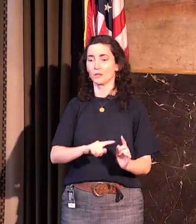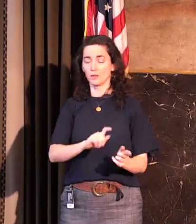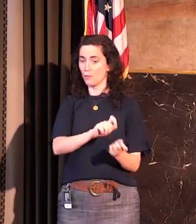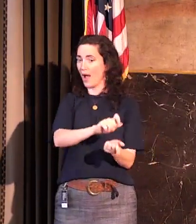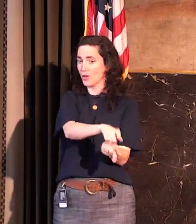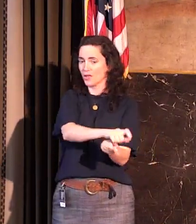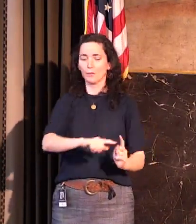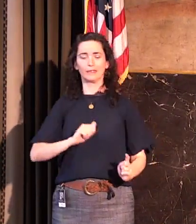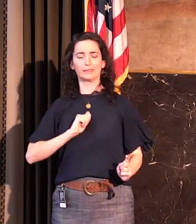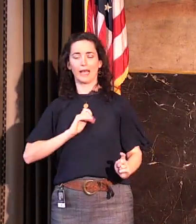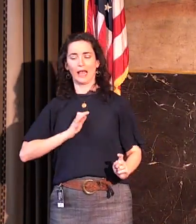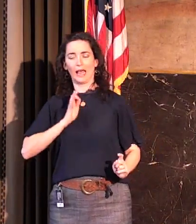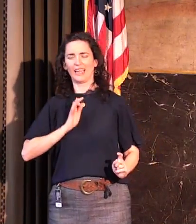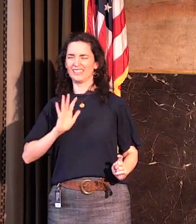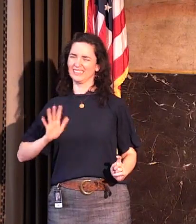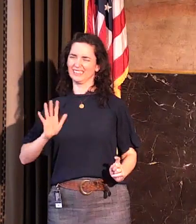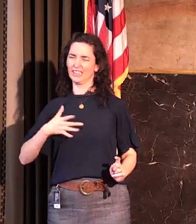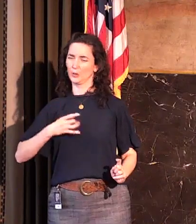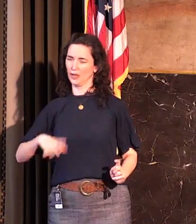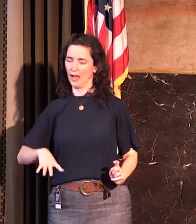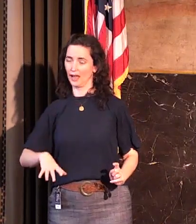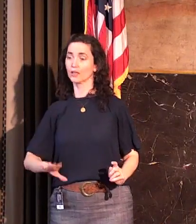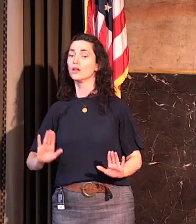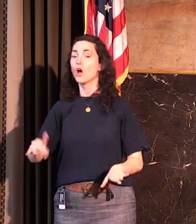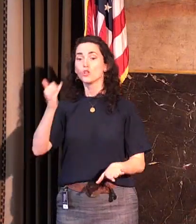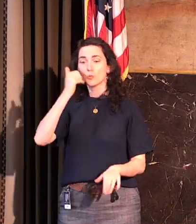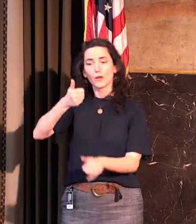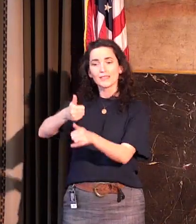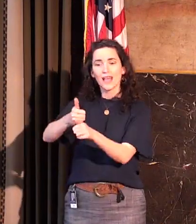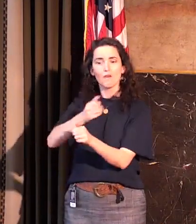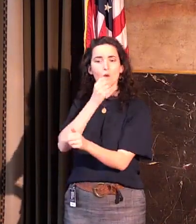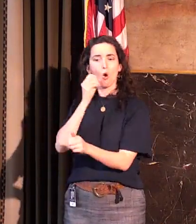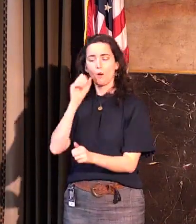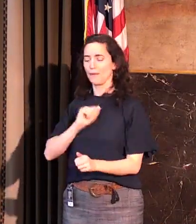So when you take an at-home test, a self-test,